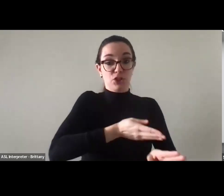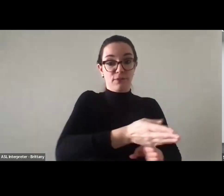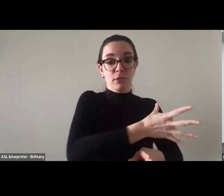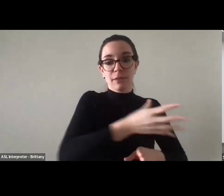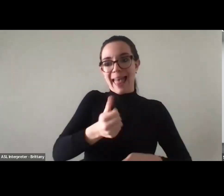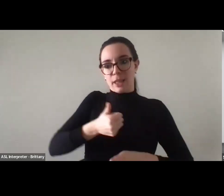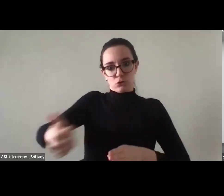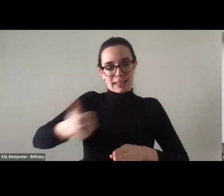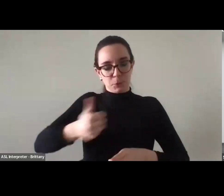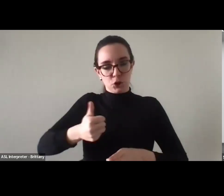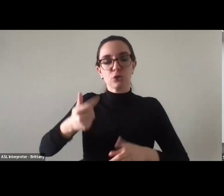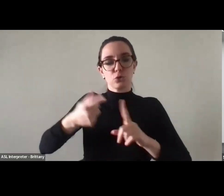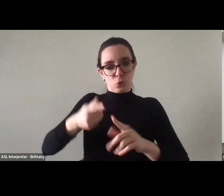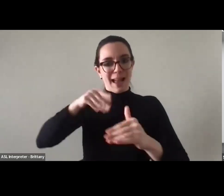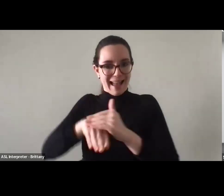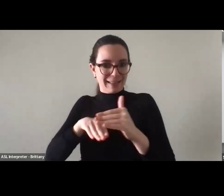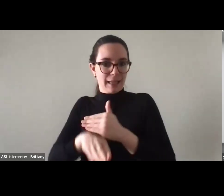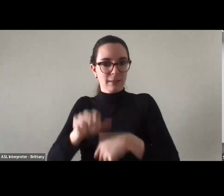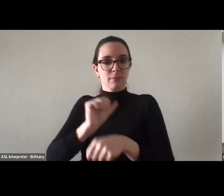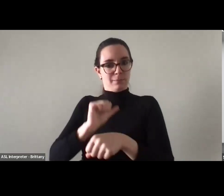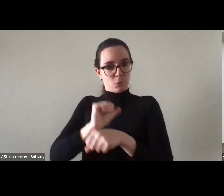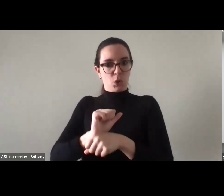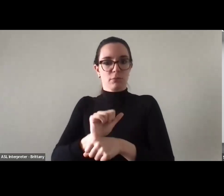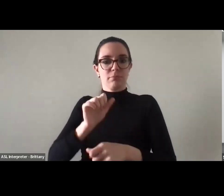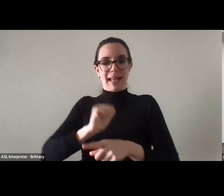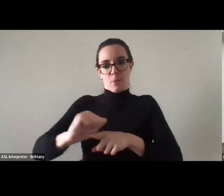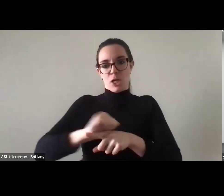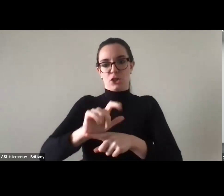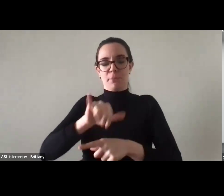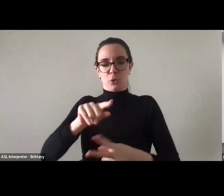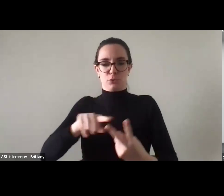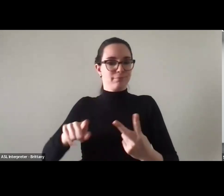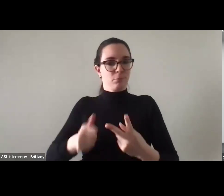transportation to get out to apprenticeship sites. Both are major priorities for us.